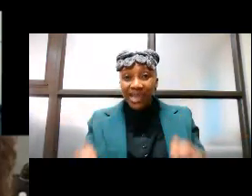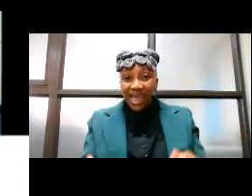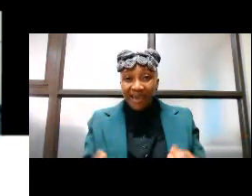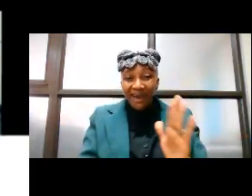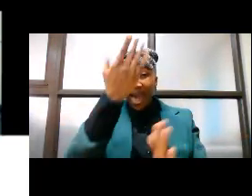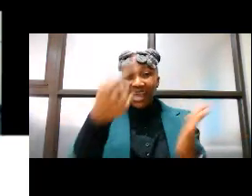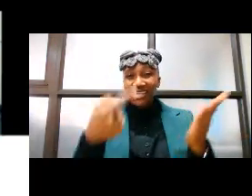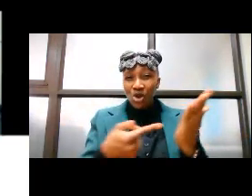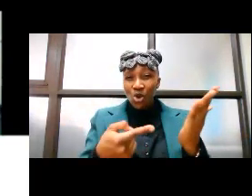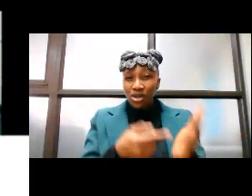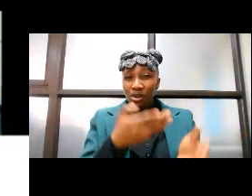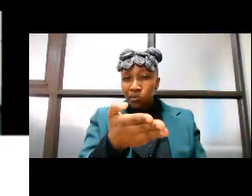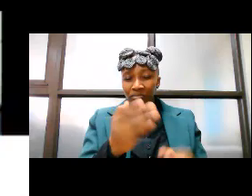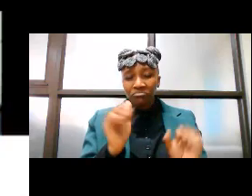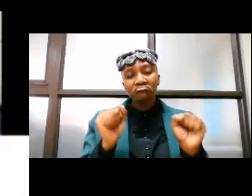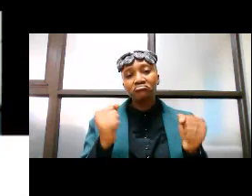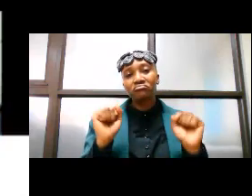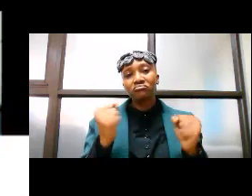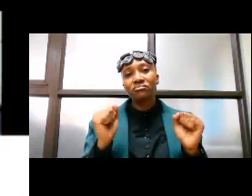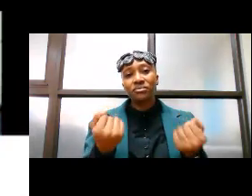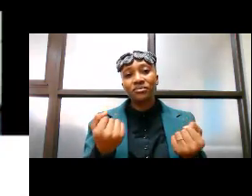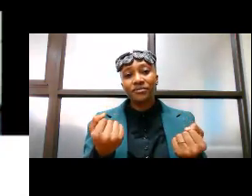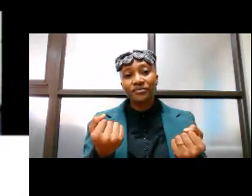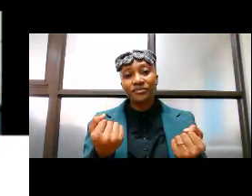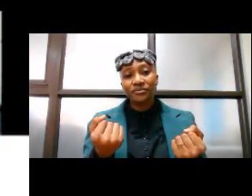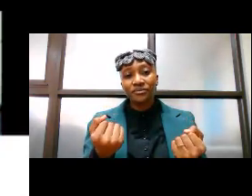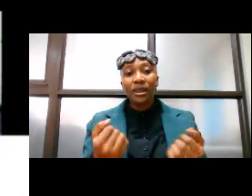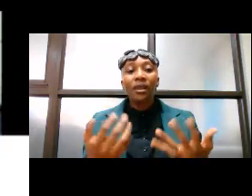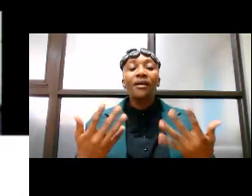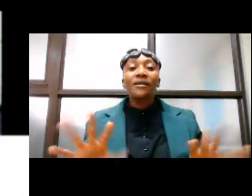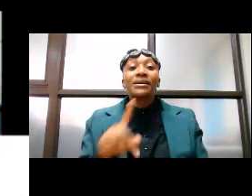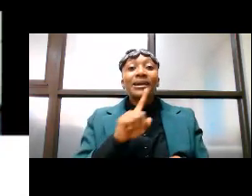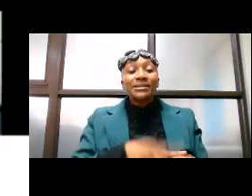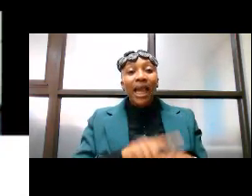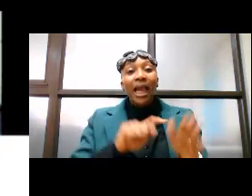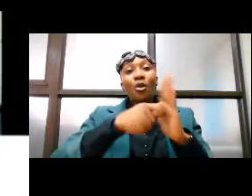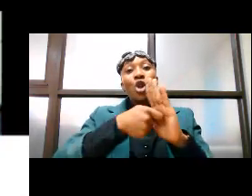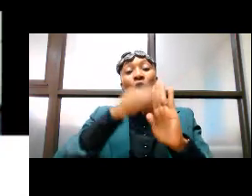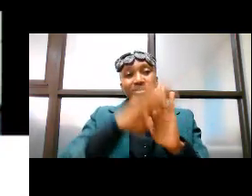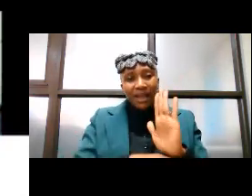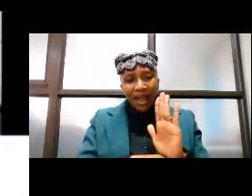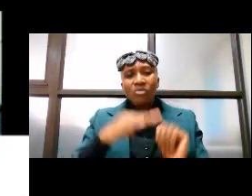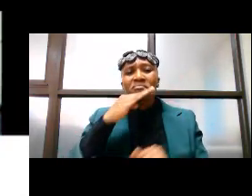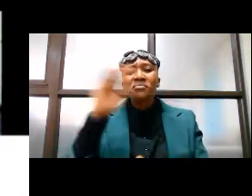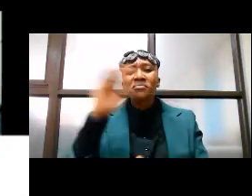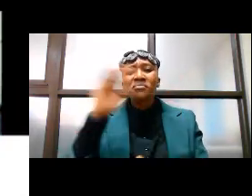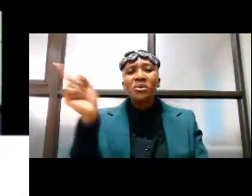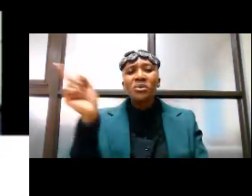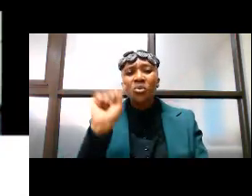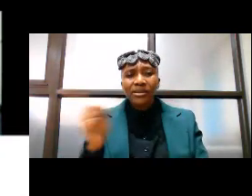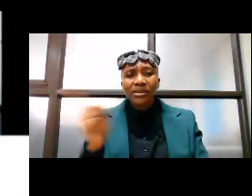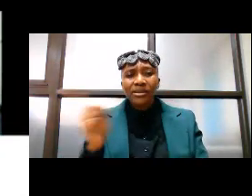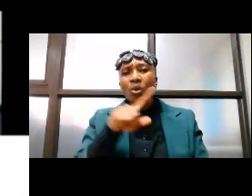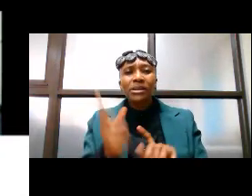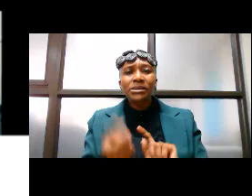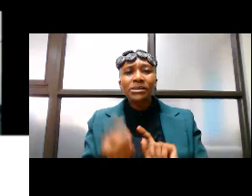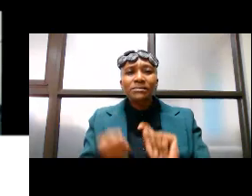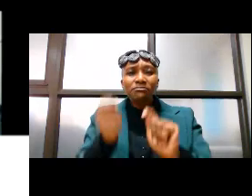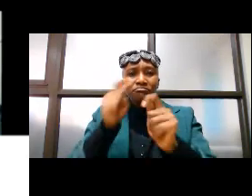should. During lockdown, we had to convert to using WhatsApp,